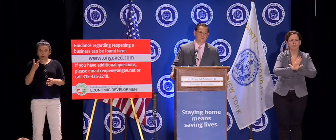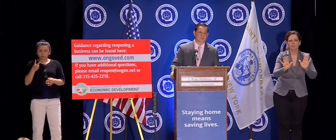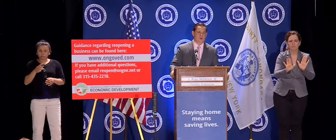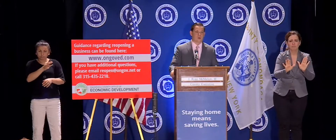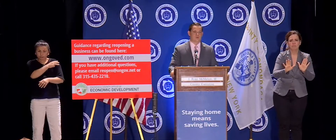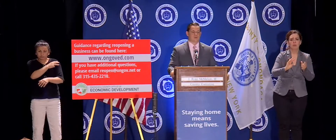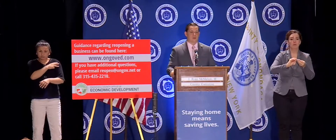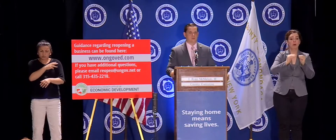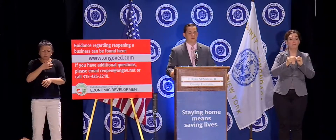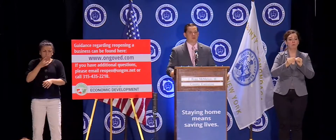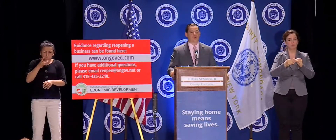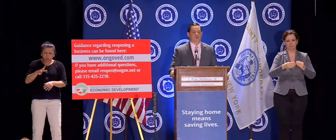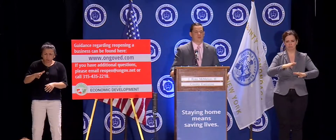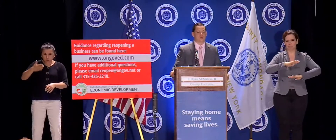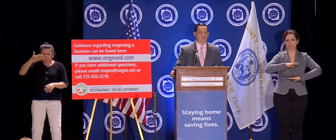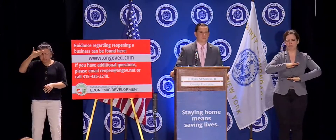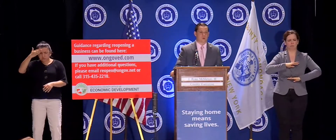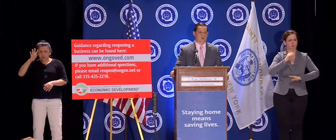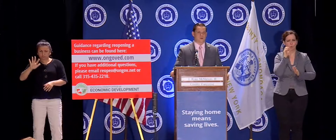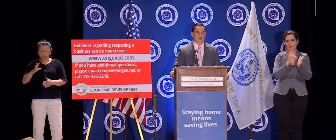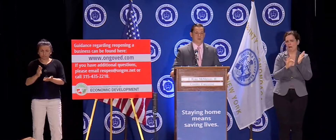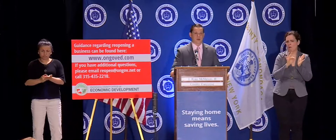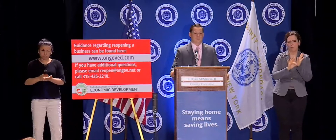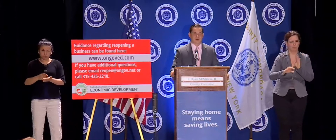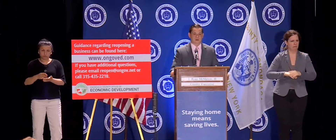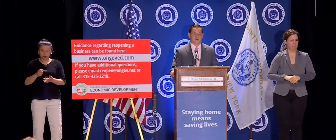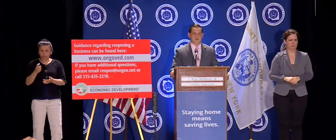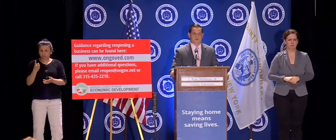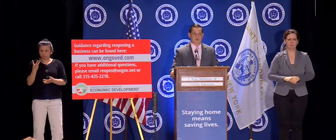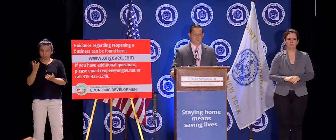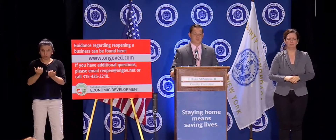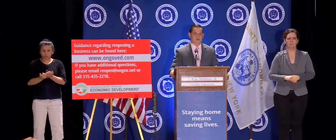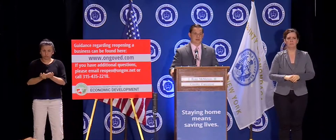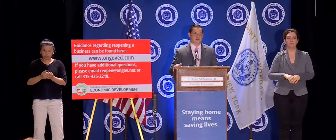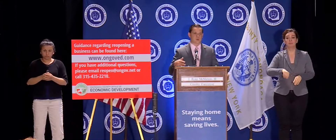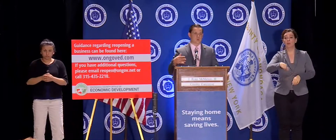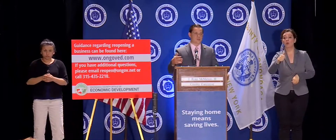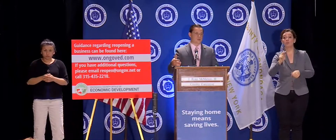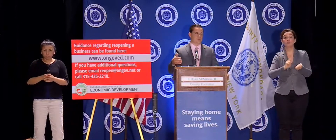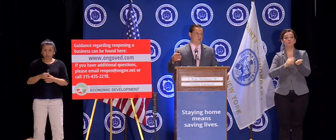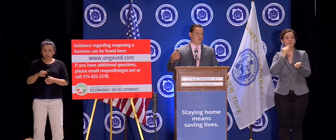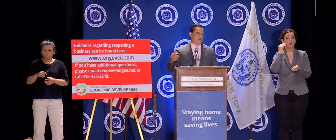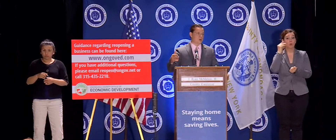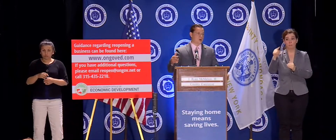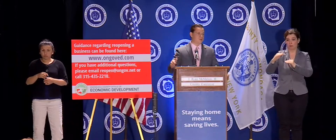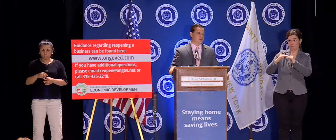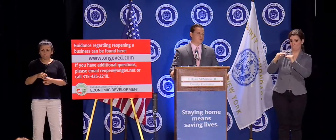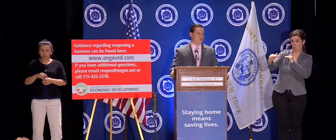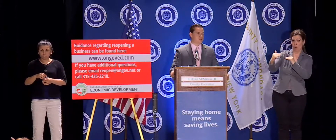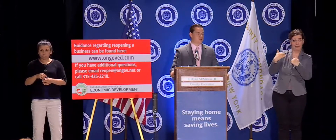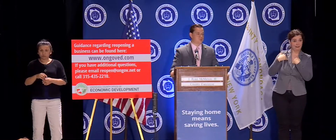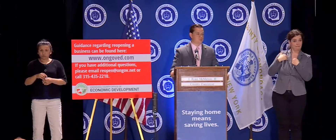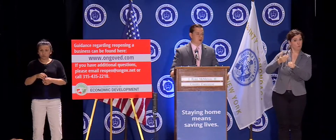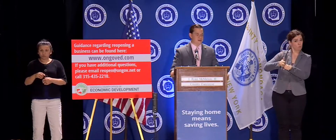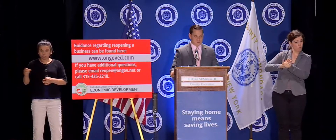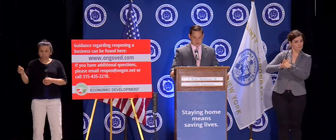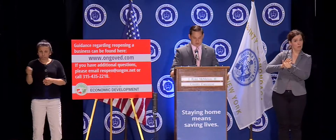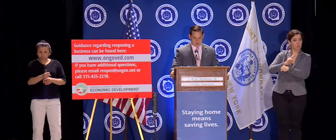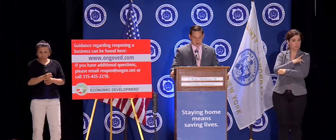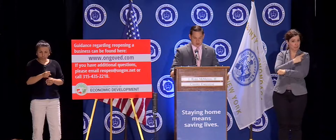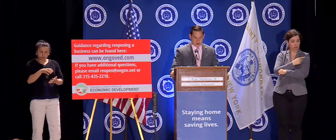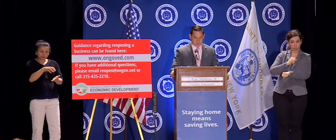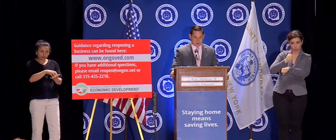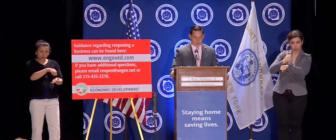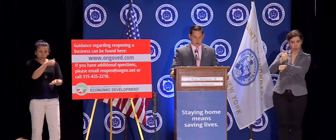hospital. We've developed these COVID unit floors in many of these facilities. We think that's a reasonable solution to this